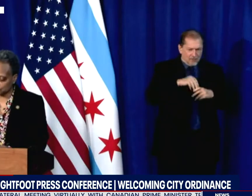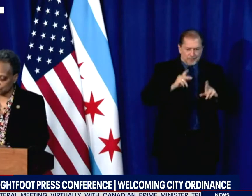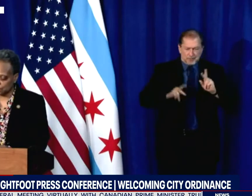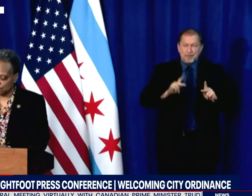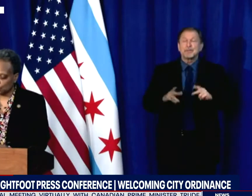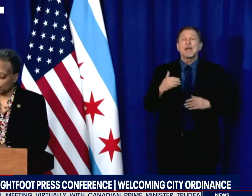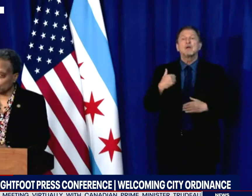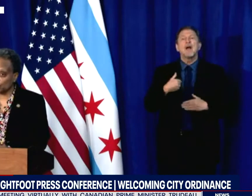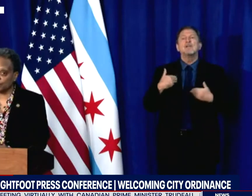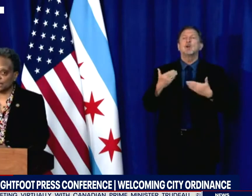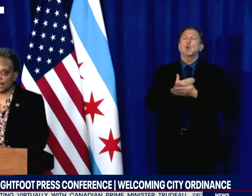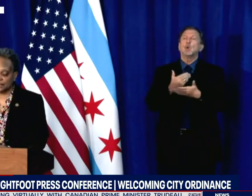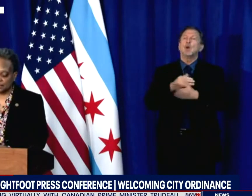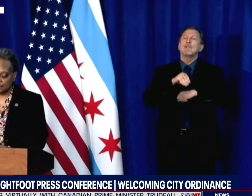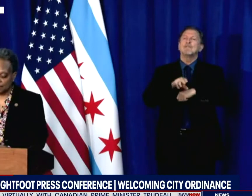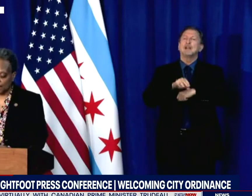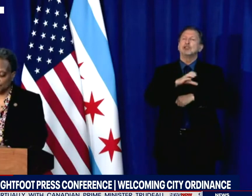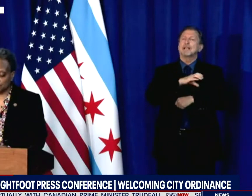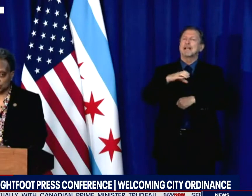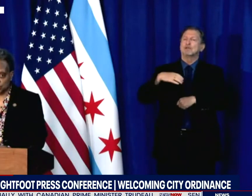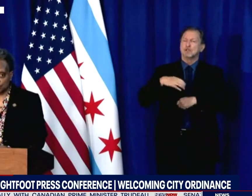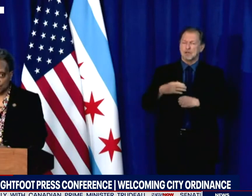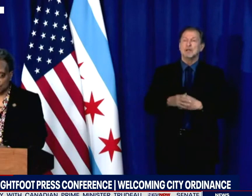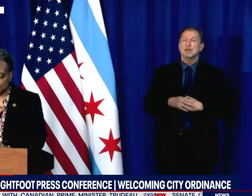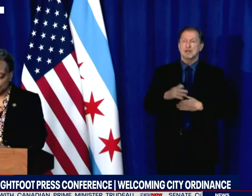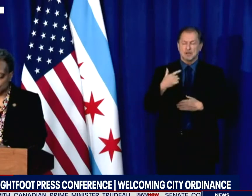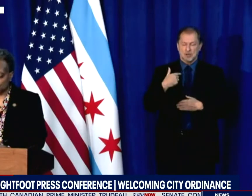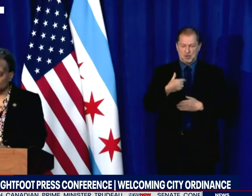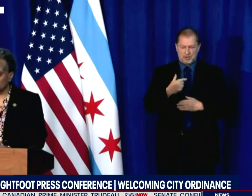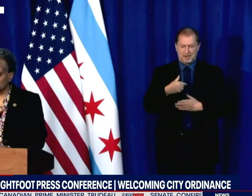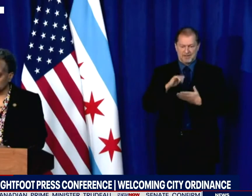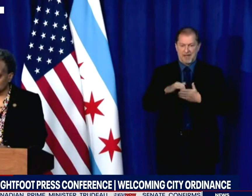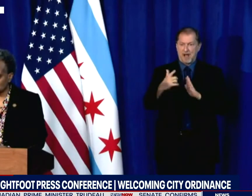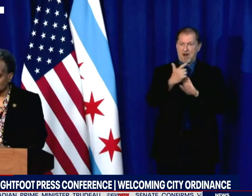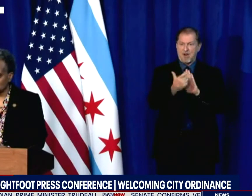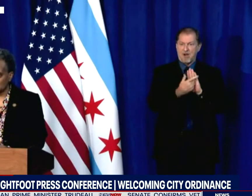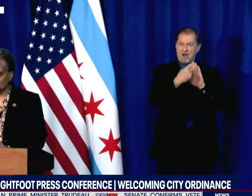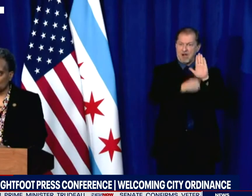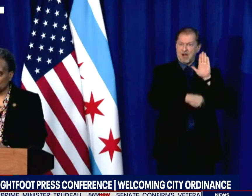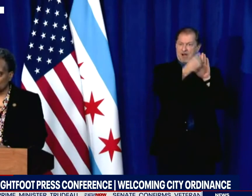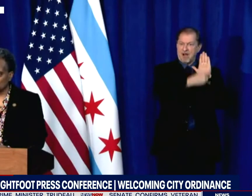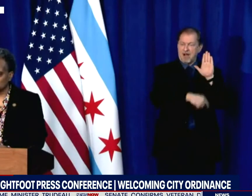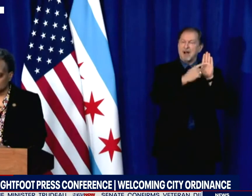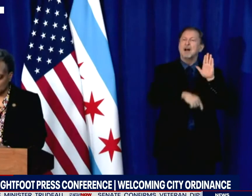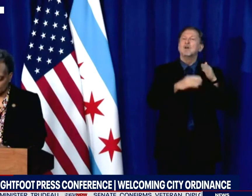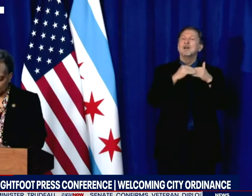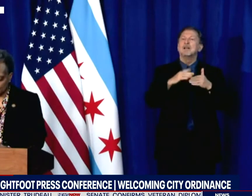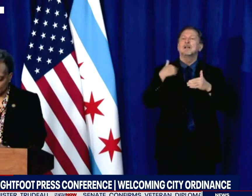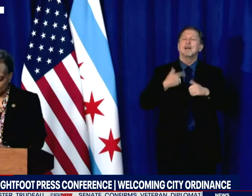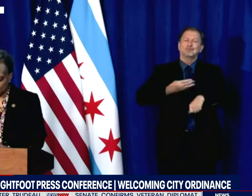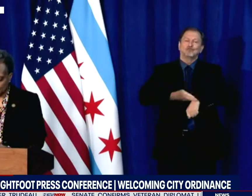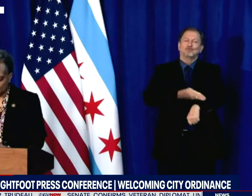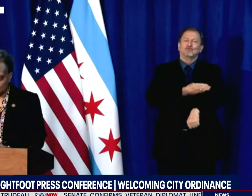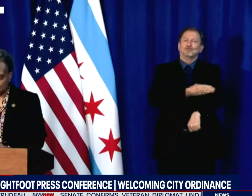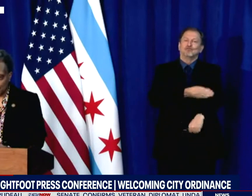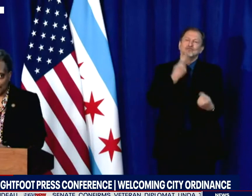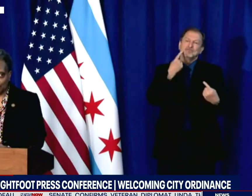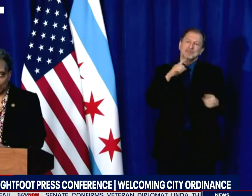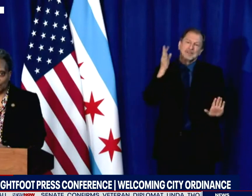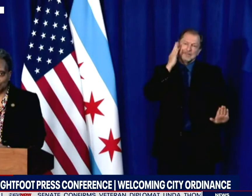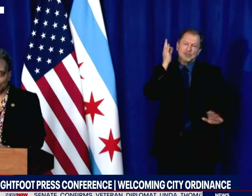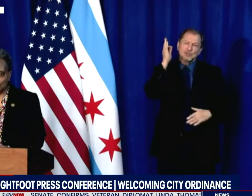advisory council, we will be guided by this achievement that we have made today and more to come.